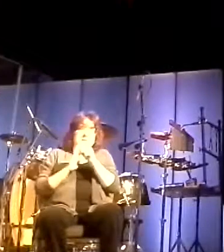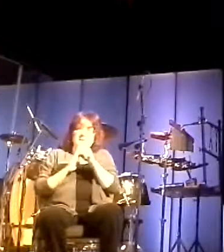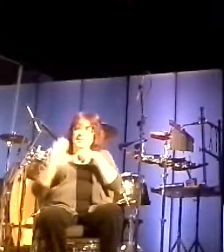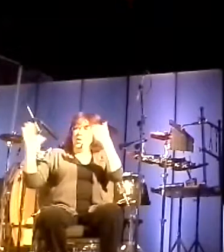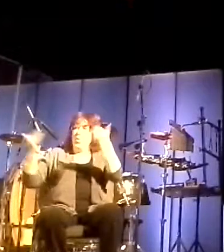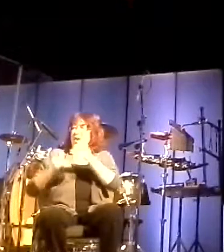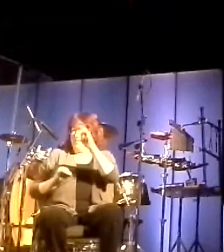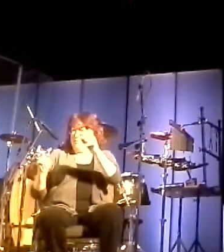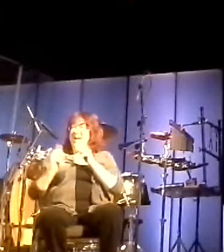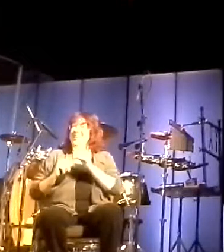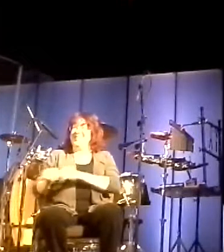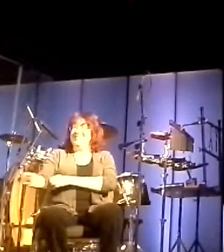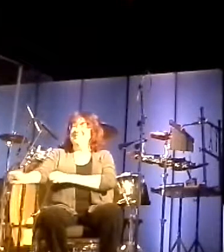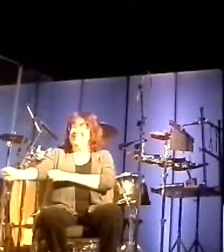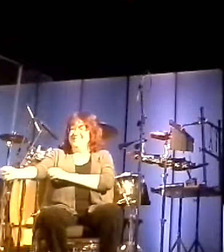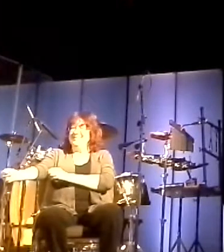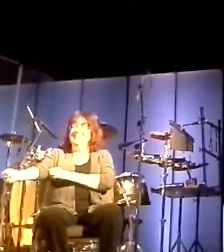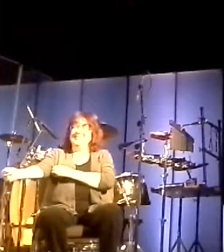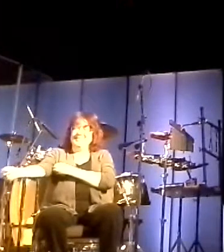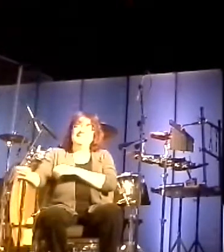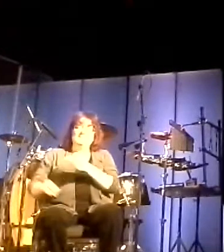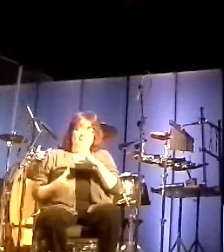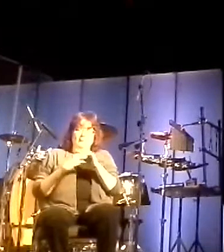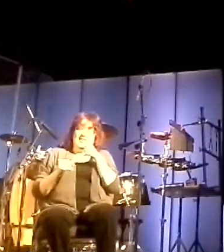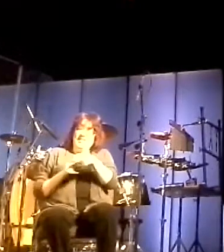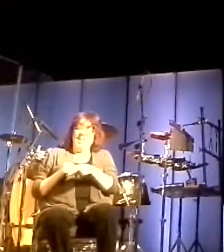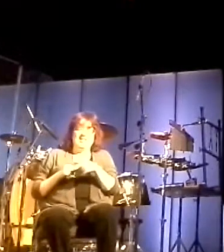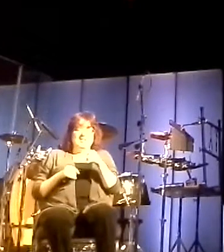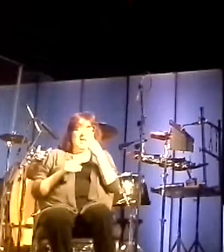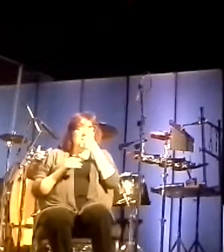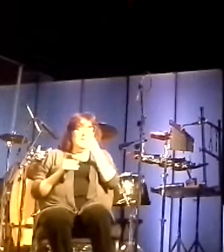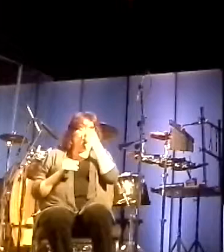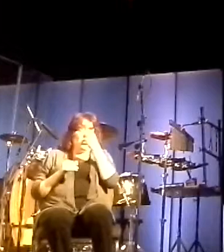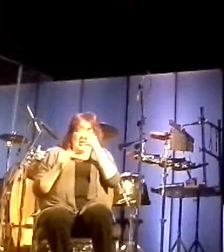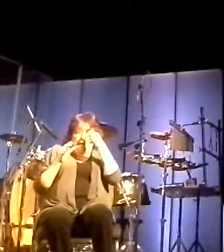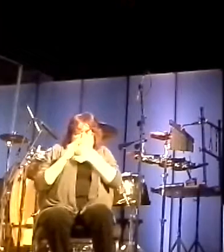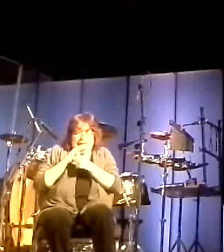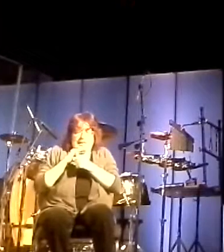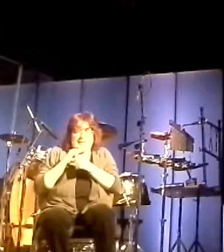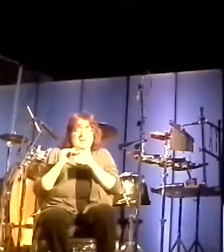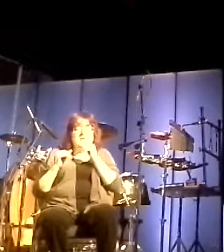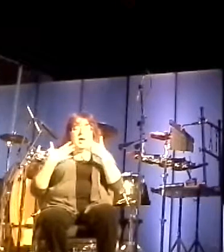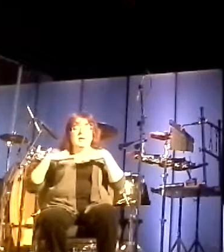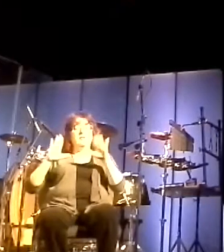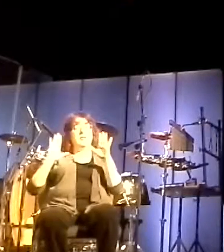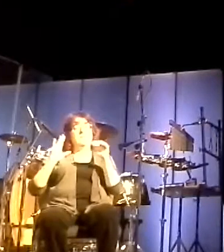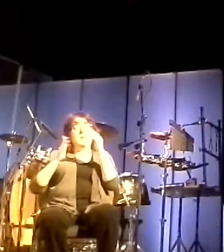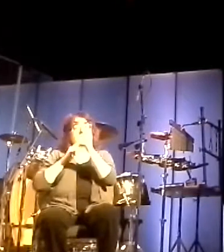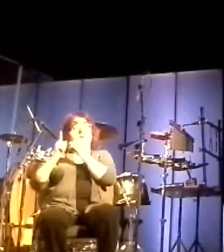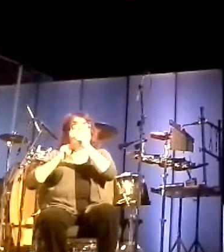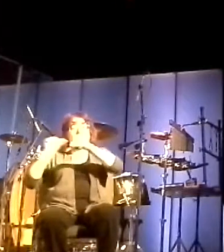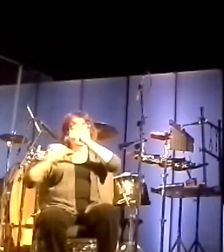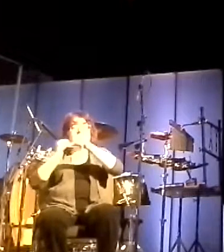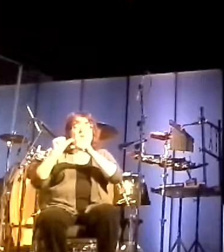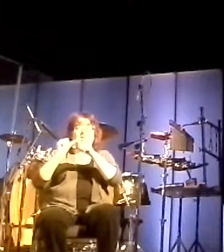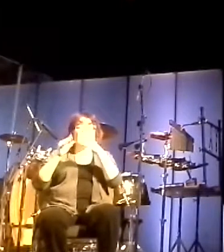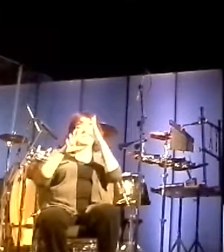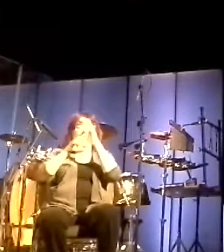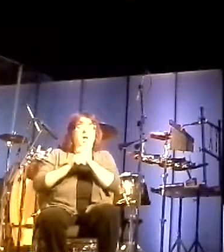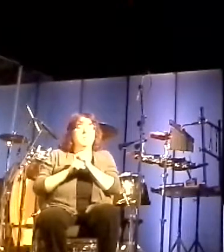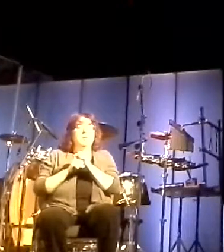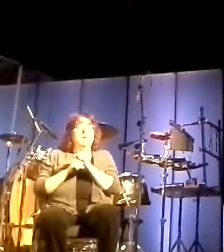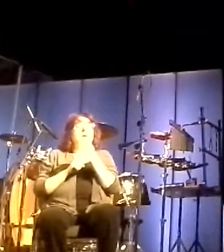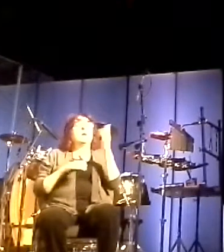Welcome back, by the way. That's what it says right there in the Greek, somewhere hidden. Not giving up meeting together, as some are in the habit of doing,